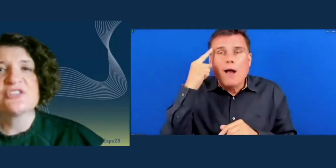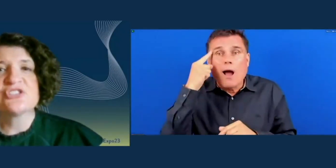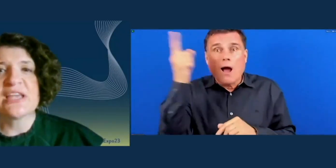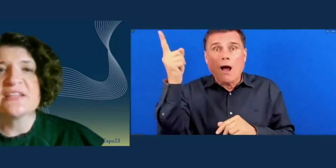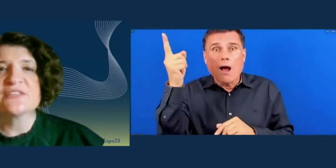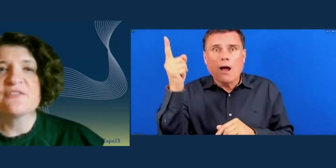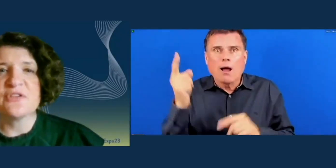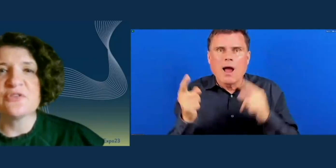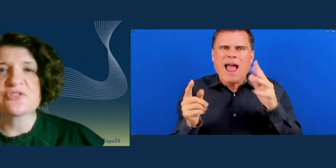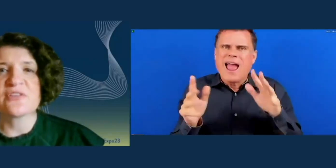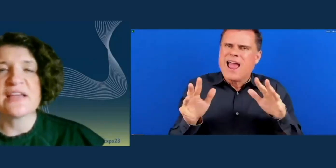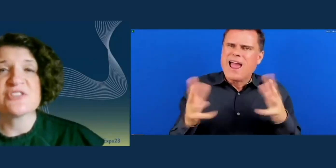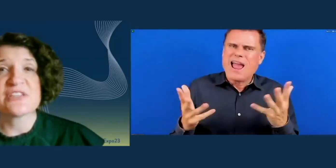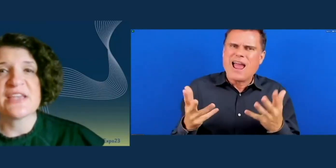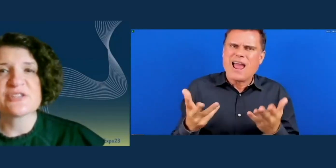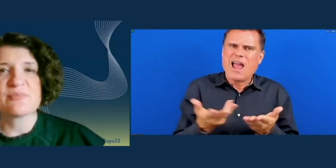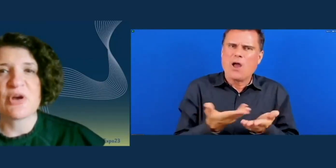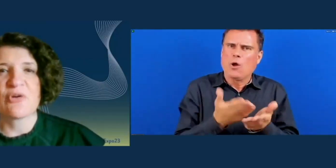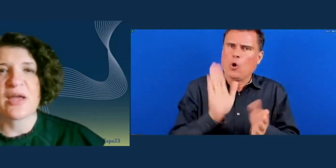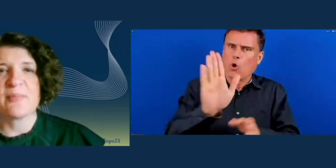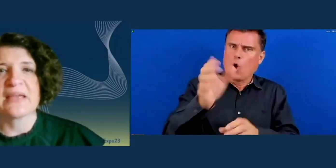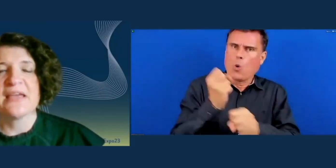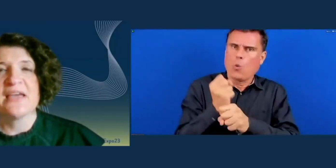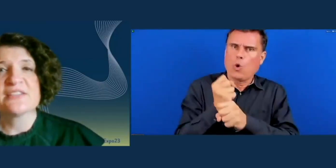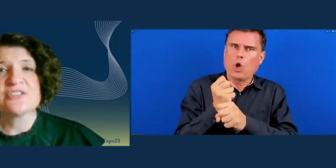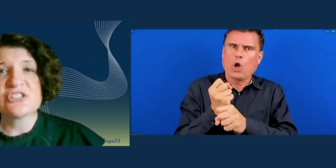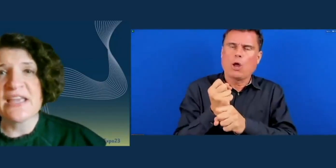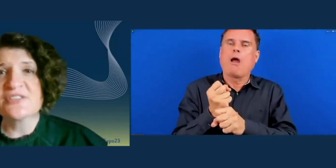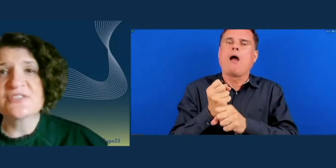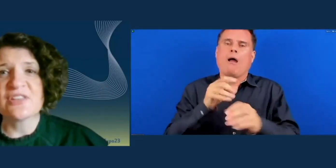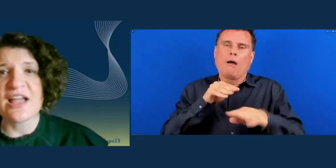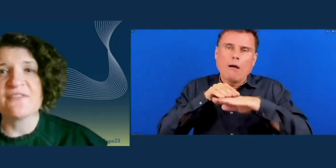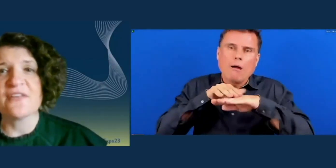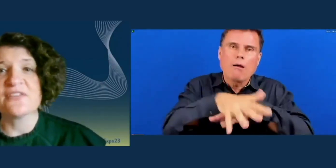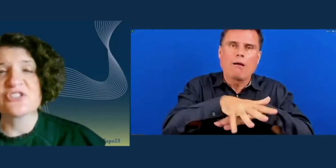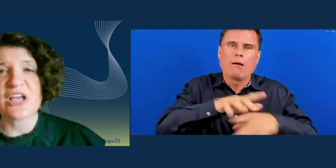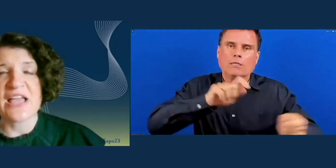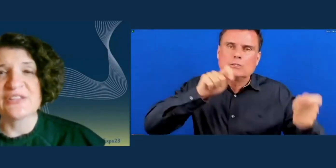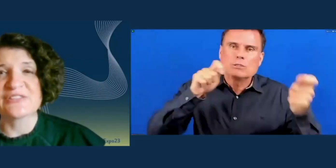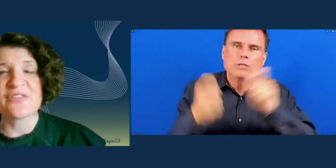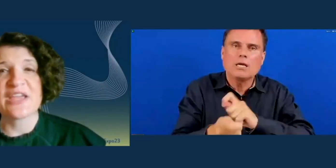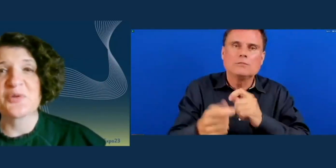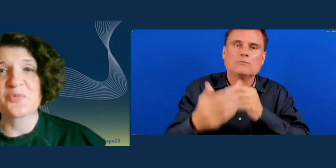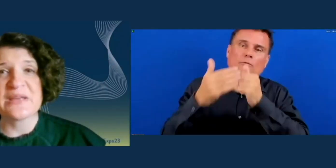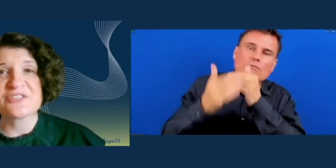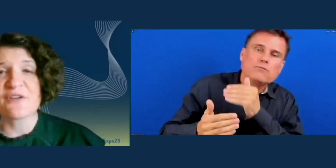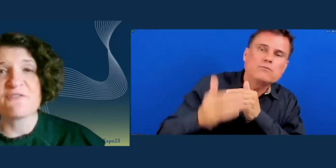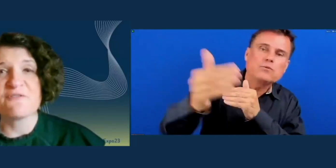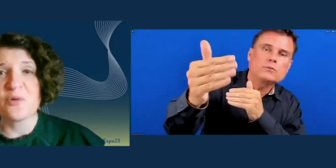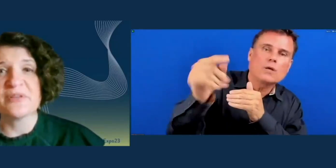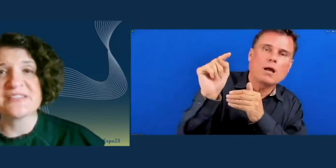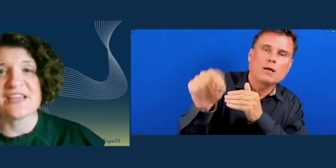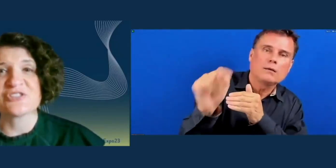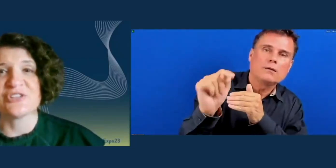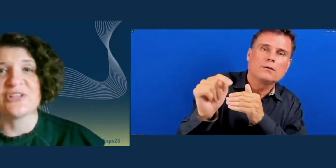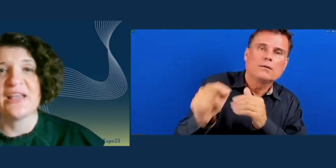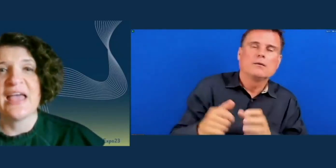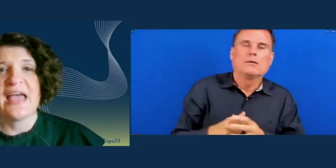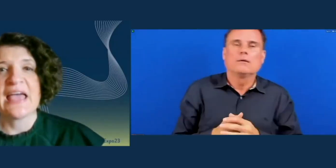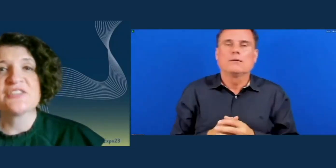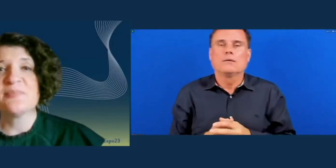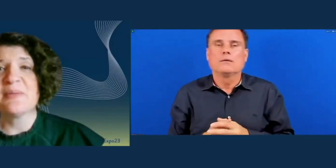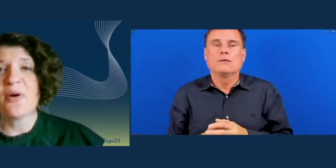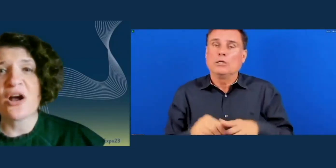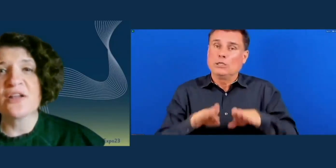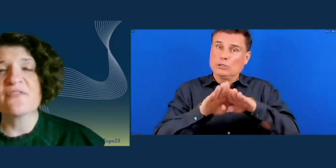to change the future of education programming, to change the life of a child so they can reach their full potential,